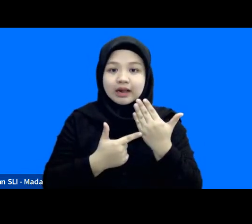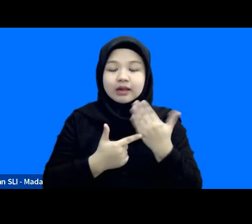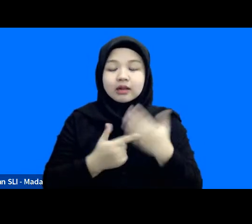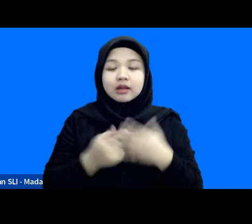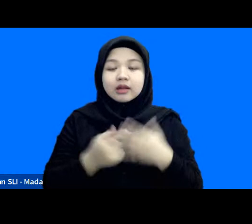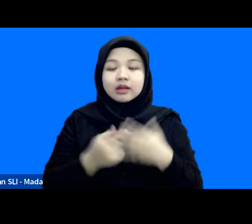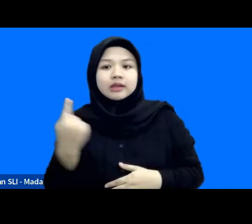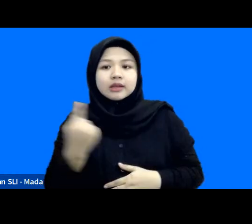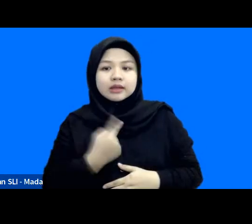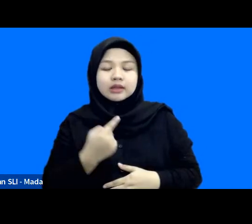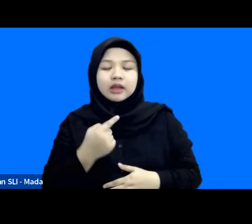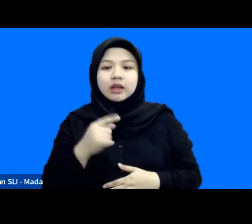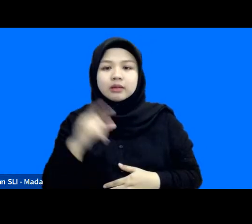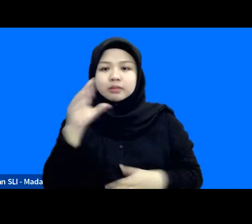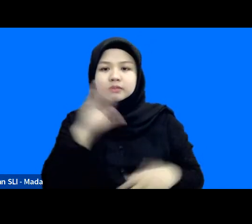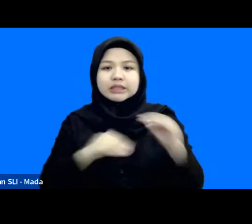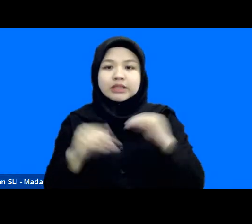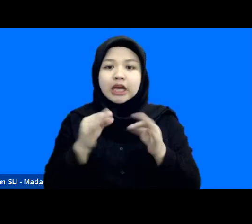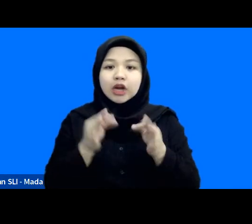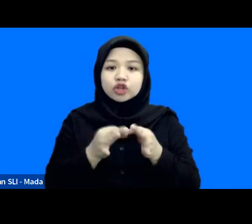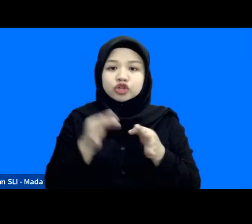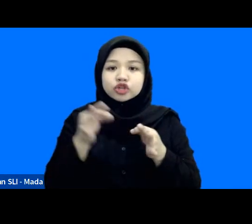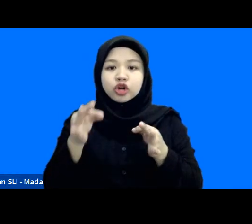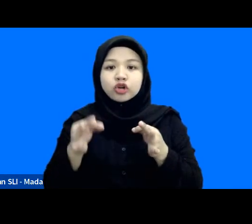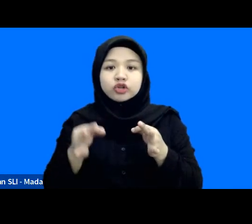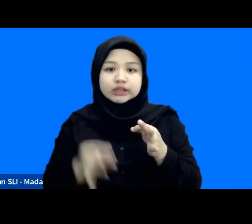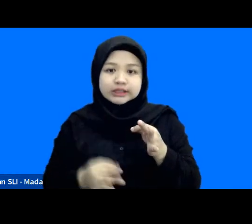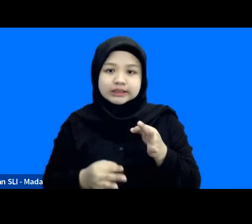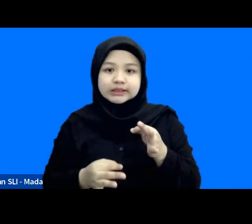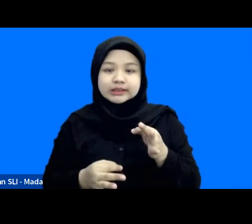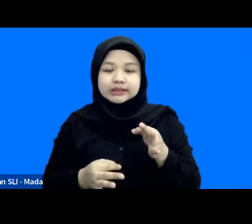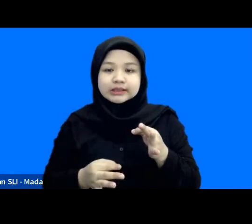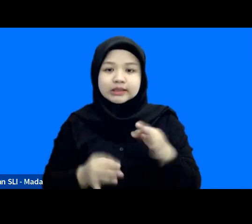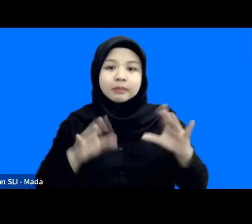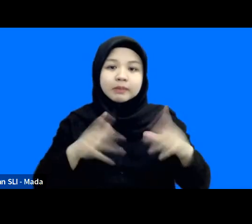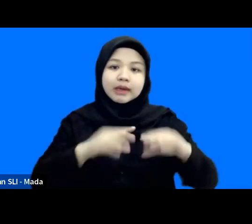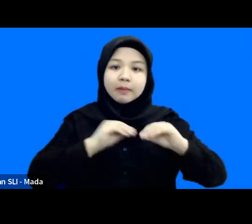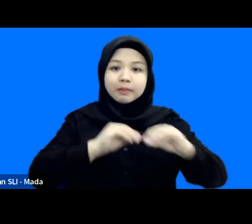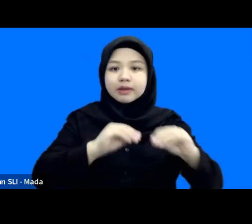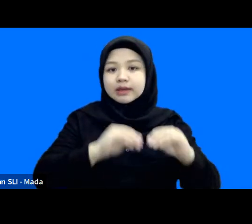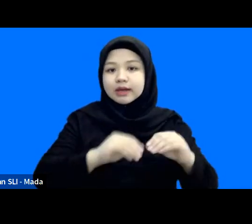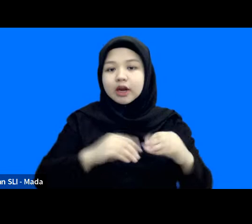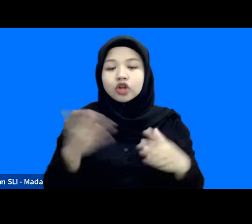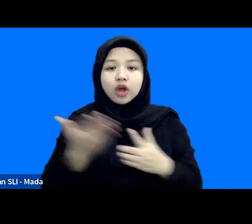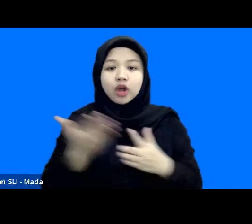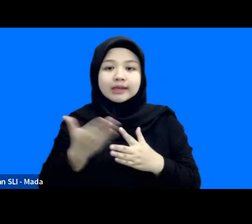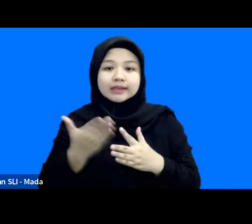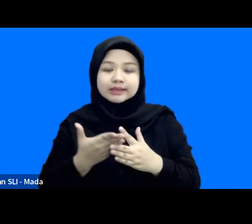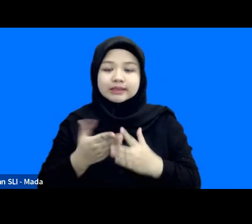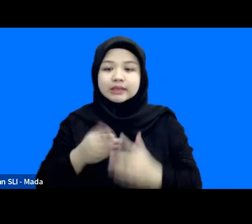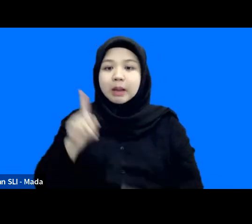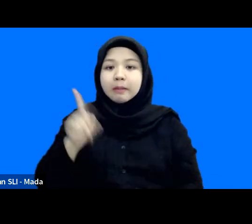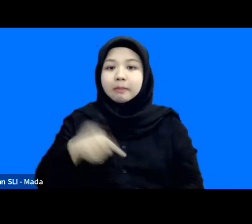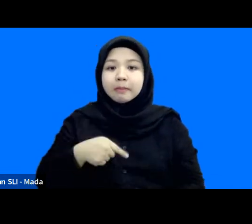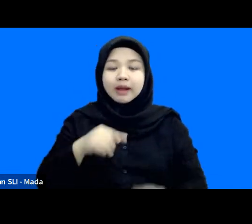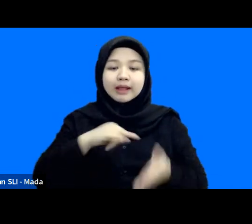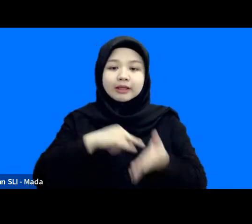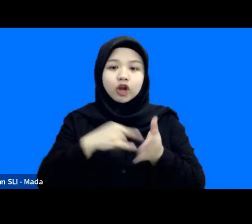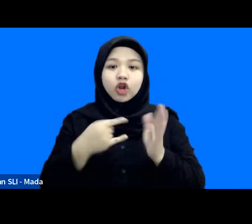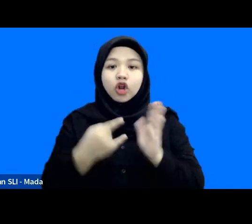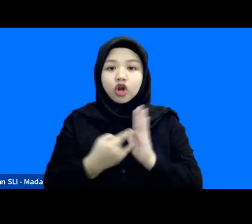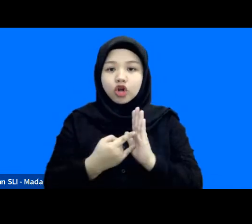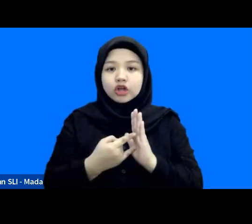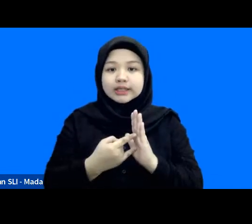social justice in the education sector by the use of digital technology, while also recognizing the challenges of the digital divide